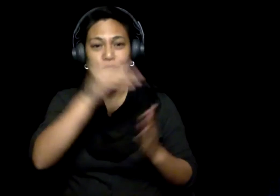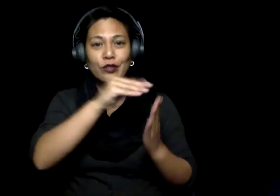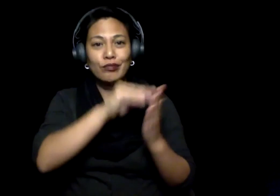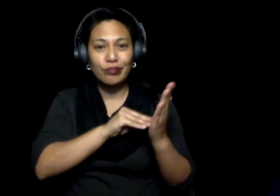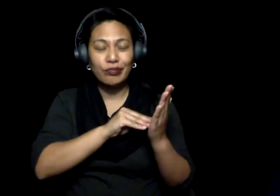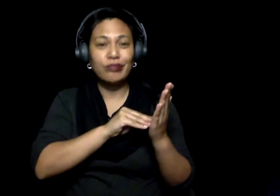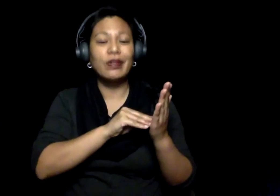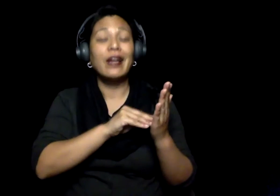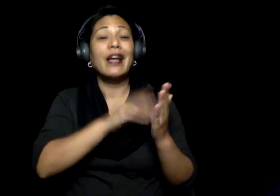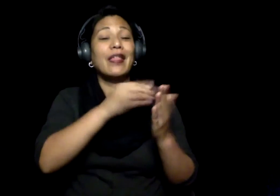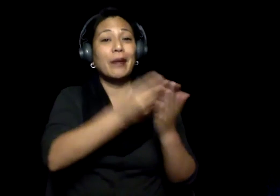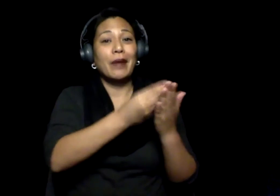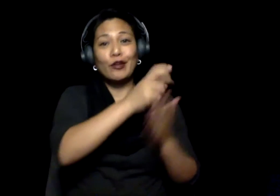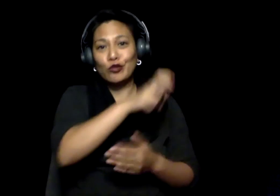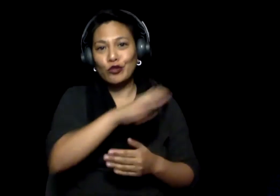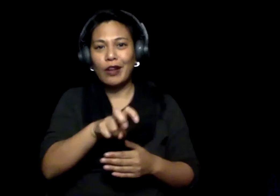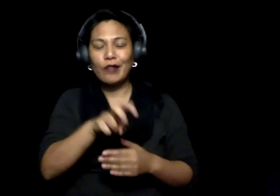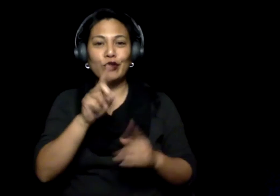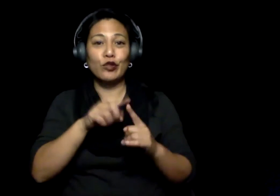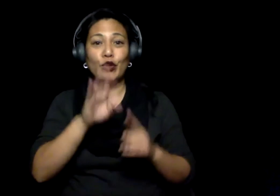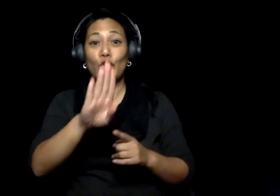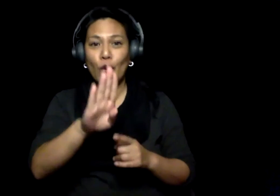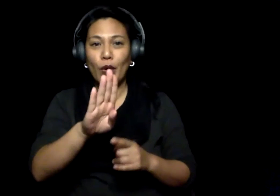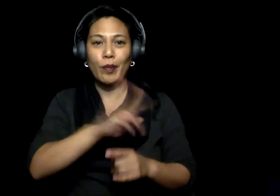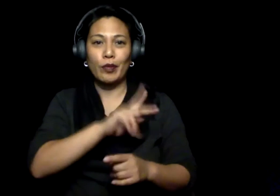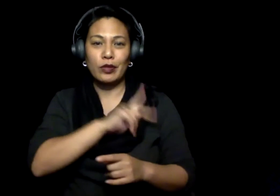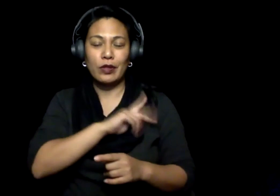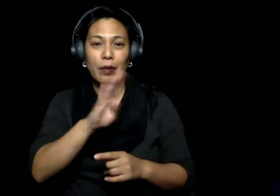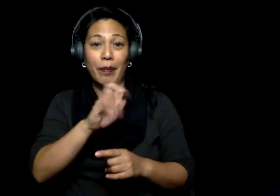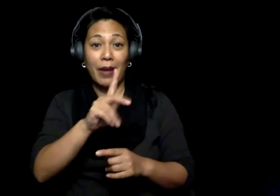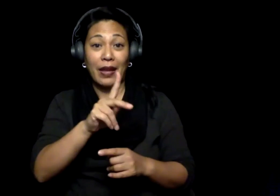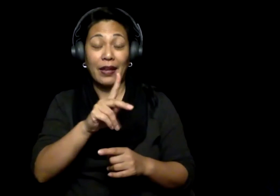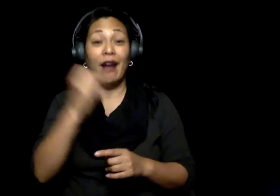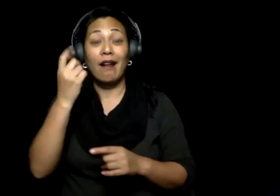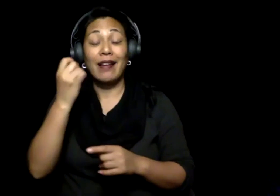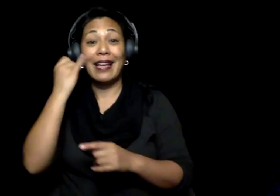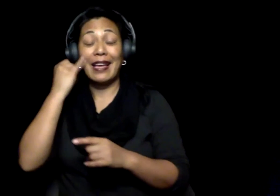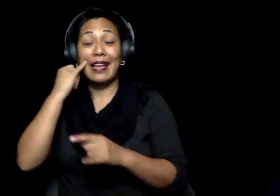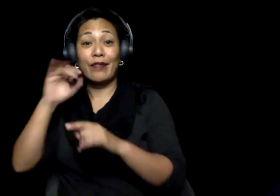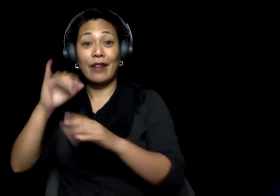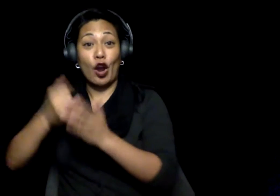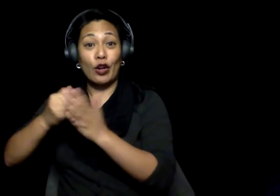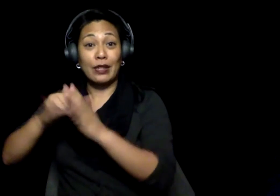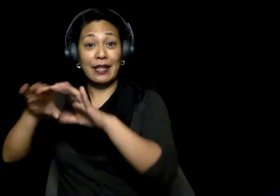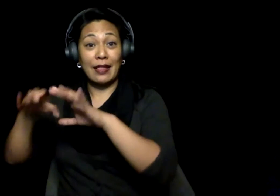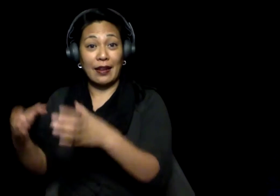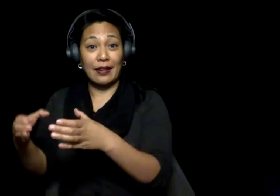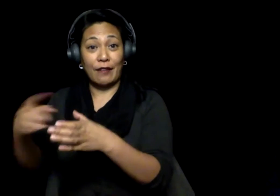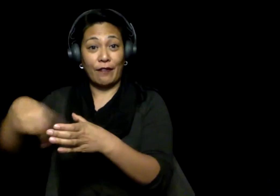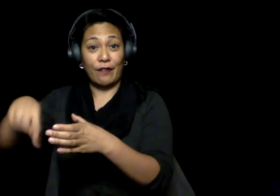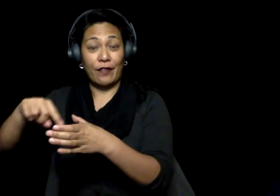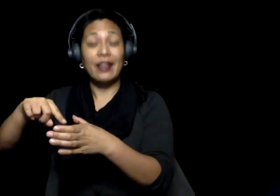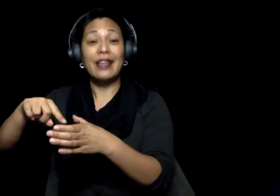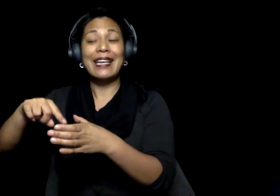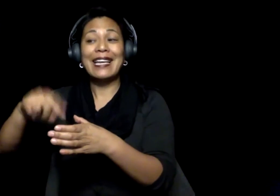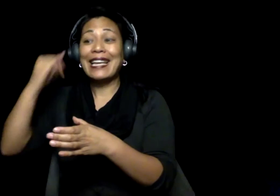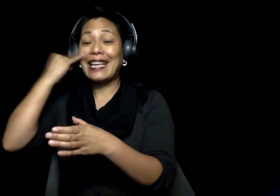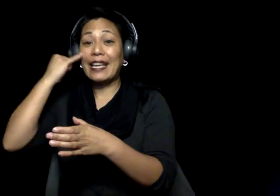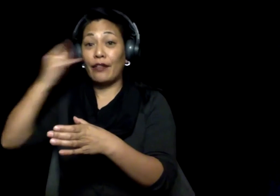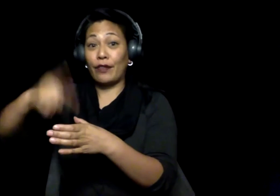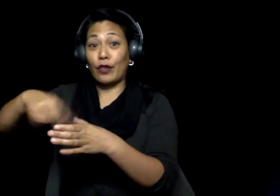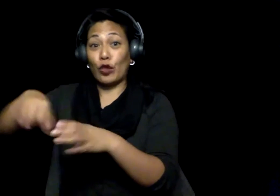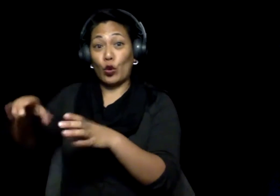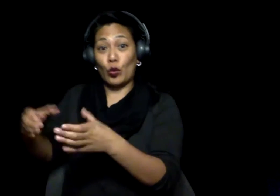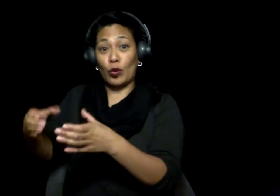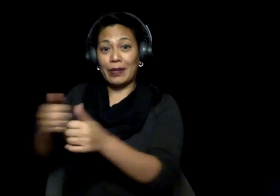be transferred that way. If you apply as a collective, if you don't already have a bank account